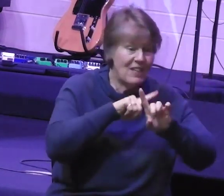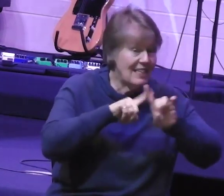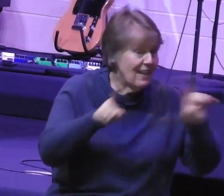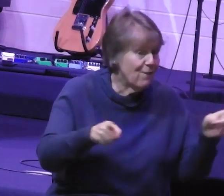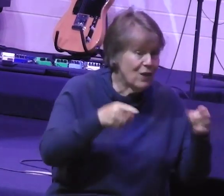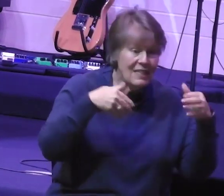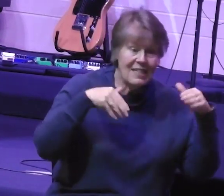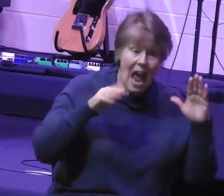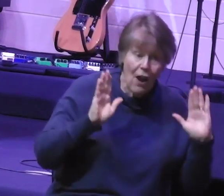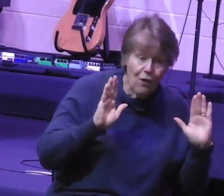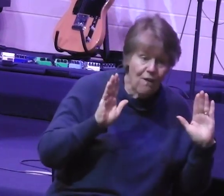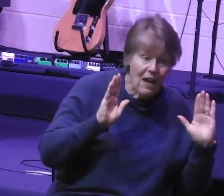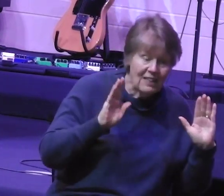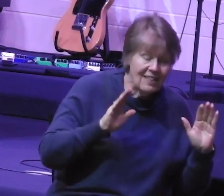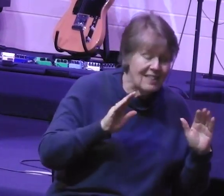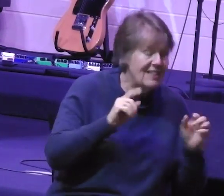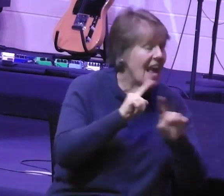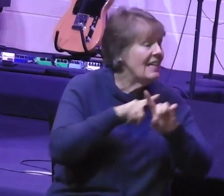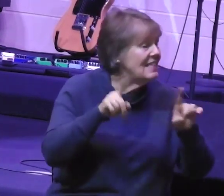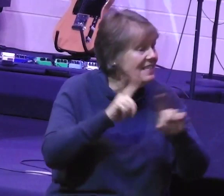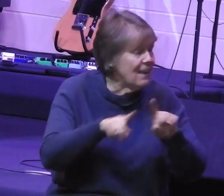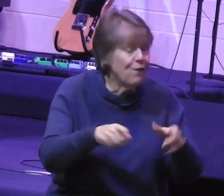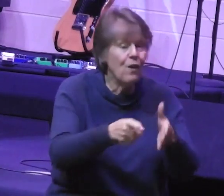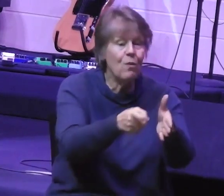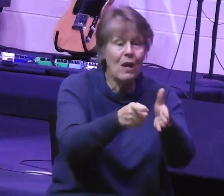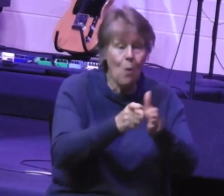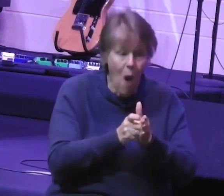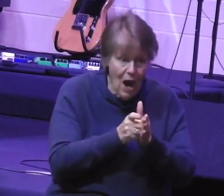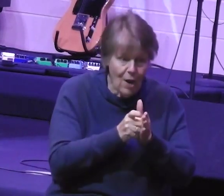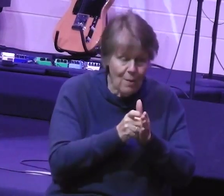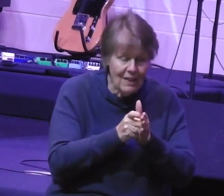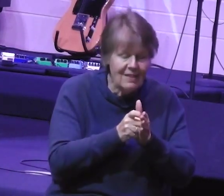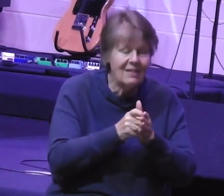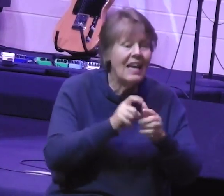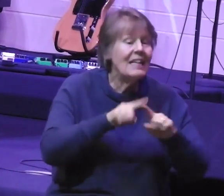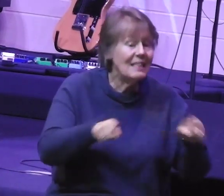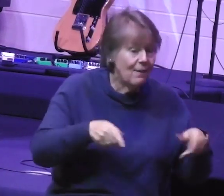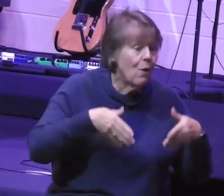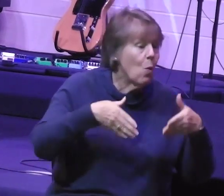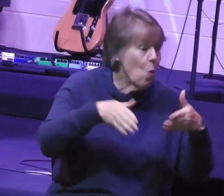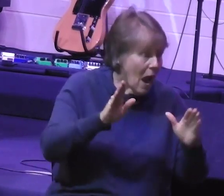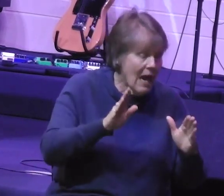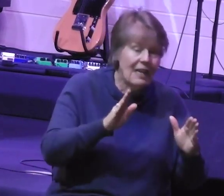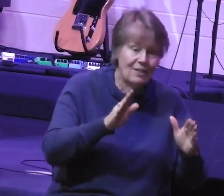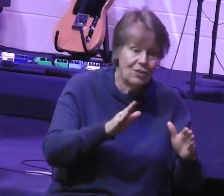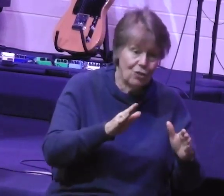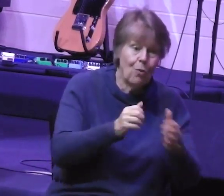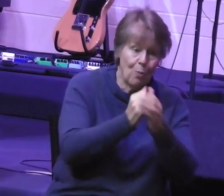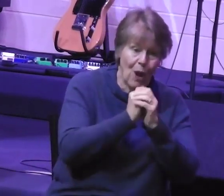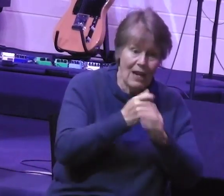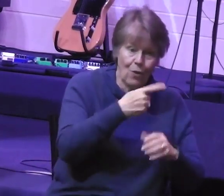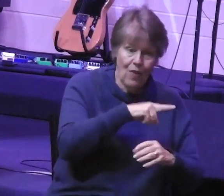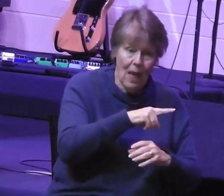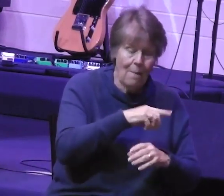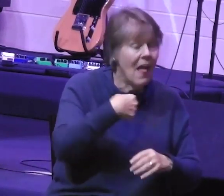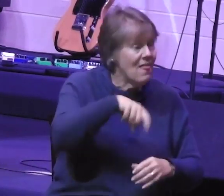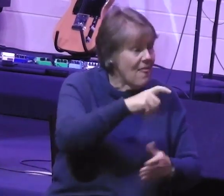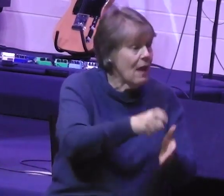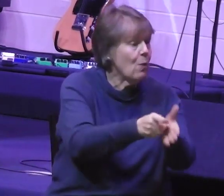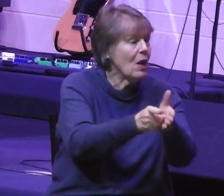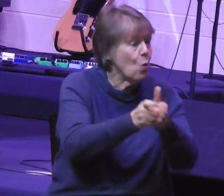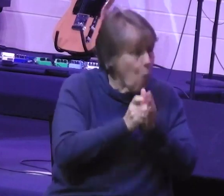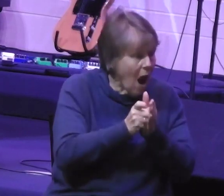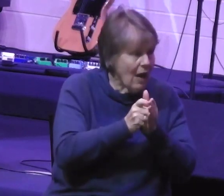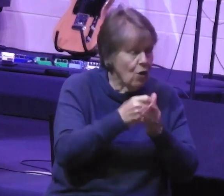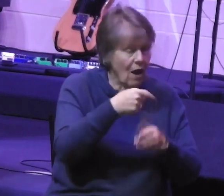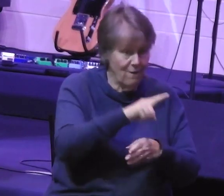or rituals or requirements that those gods demand of you so that things go all right. And